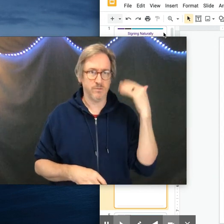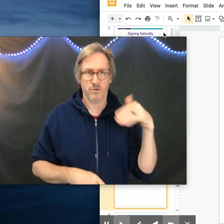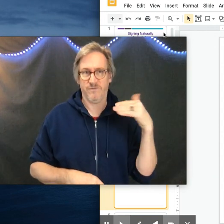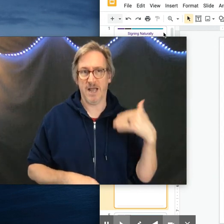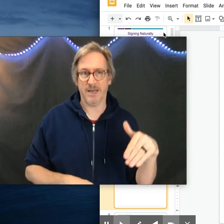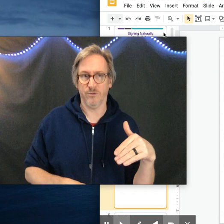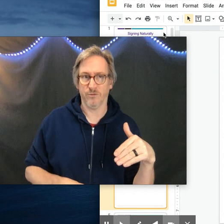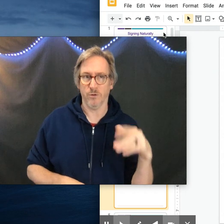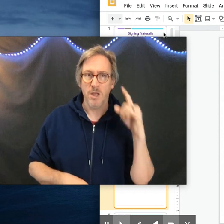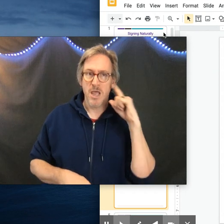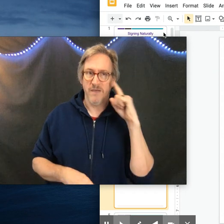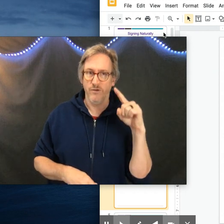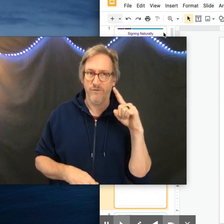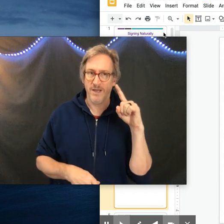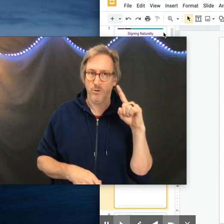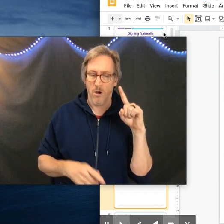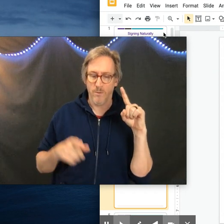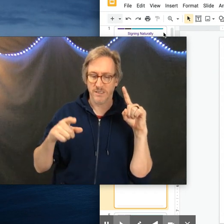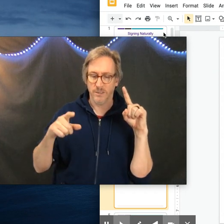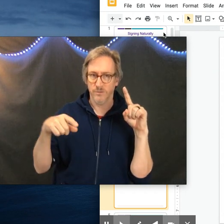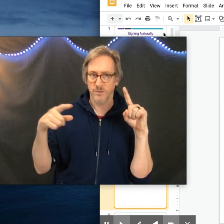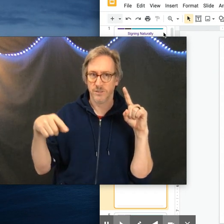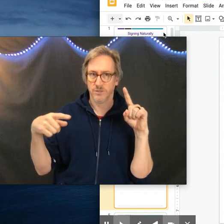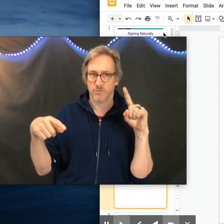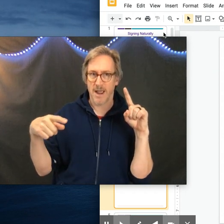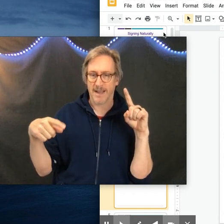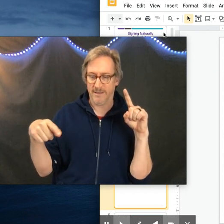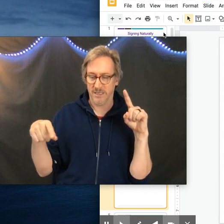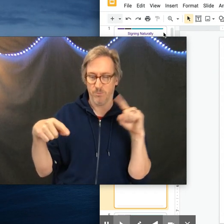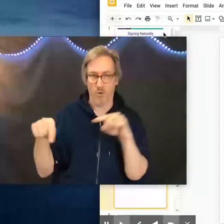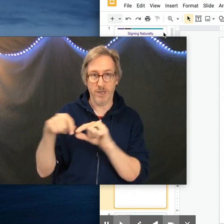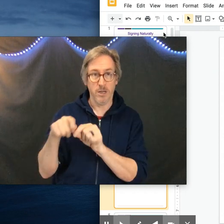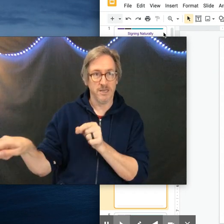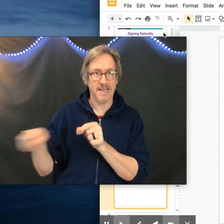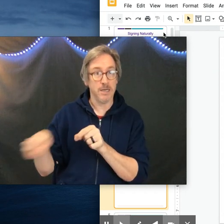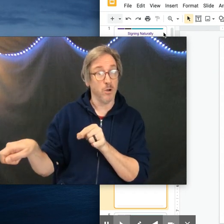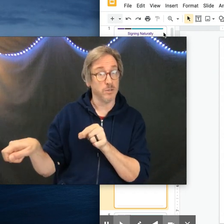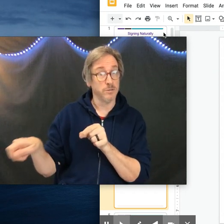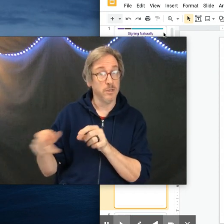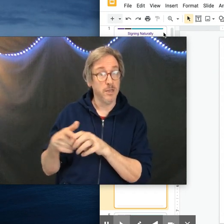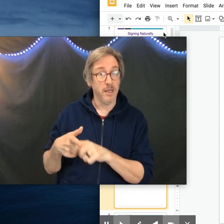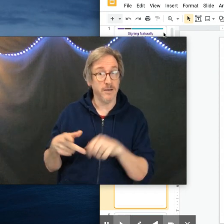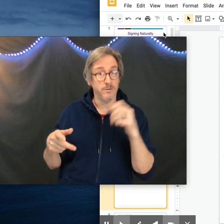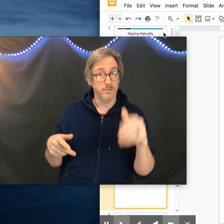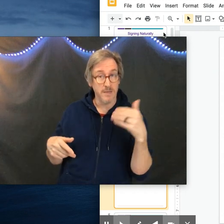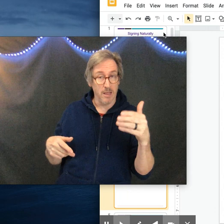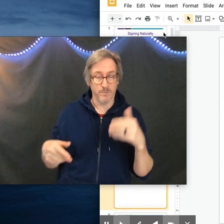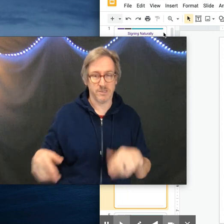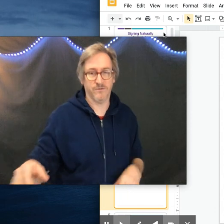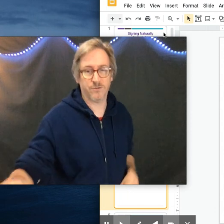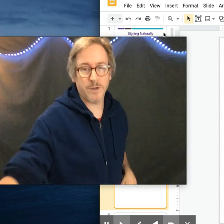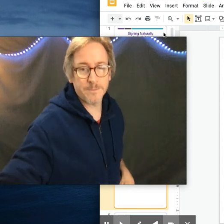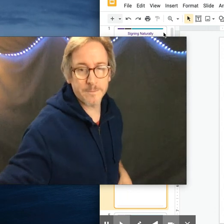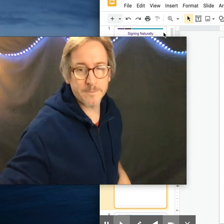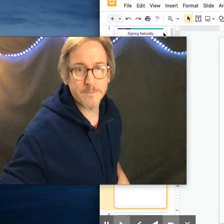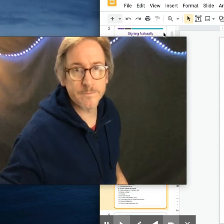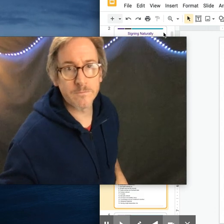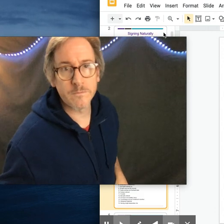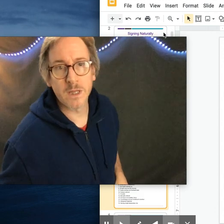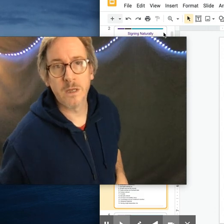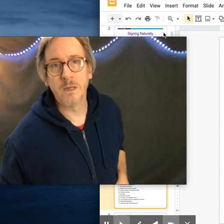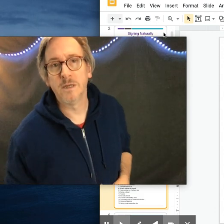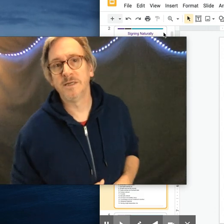to help sort of guide you through. If you find you always lose track at this point, take a note and help yourself through it.